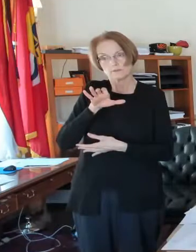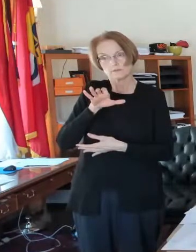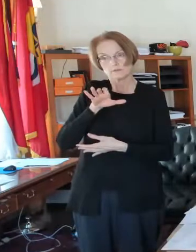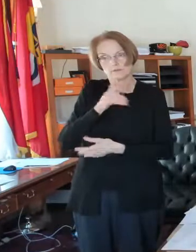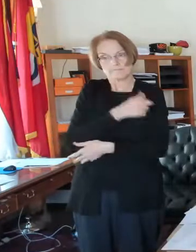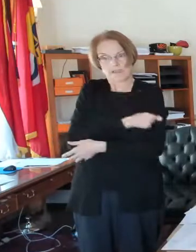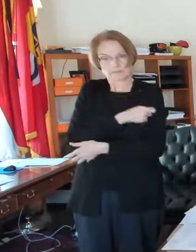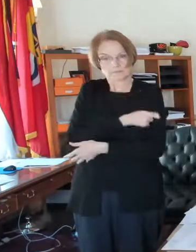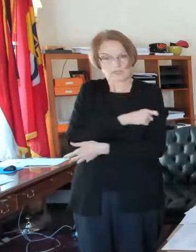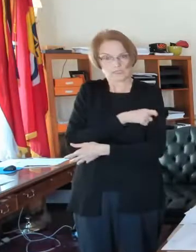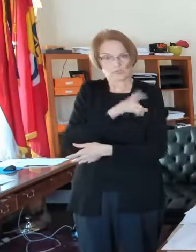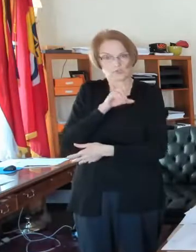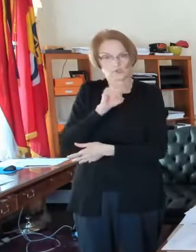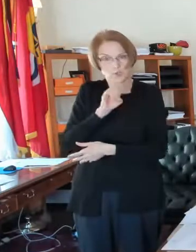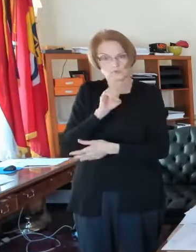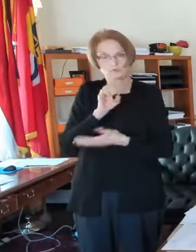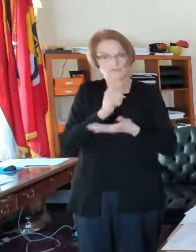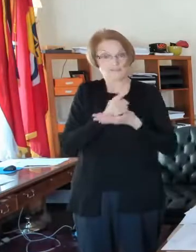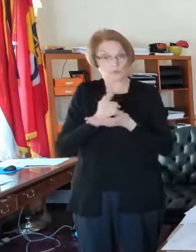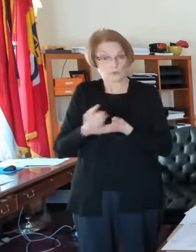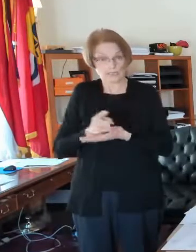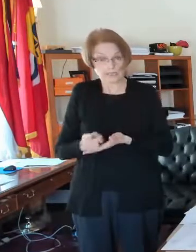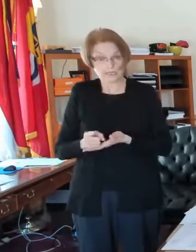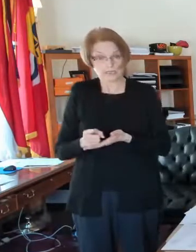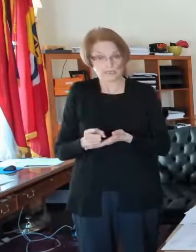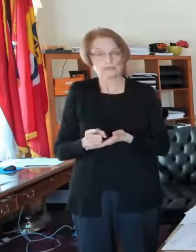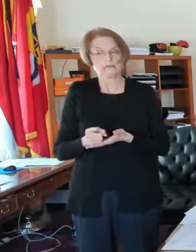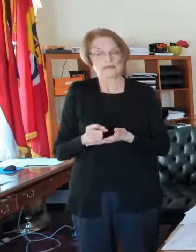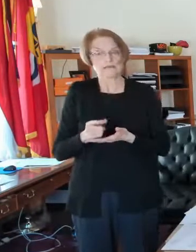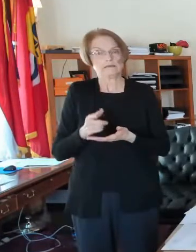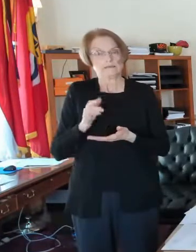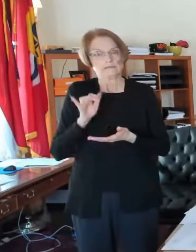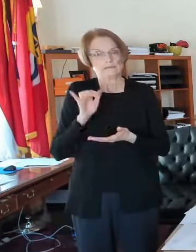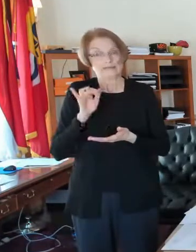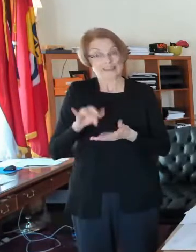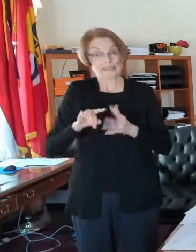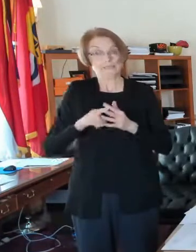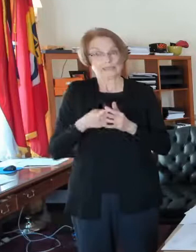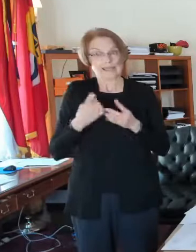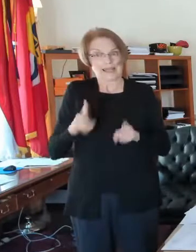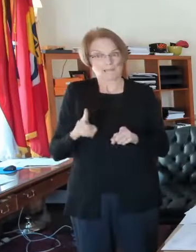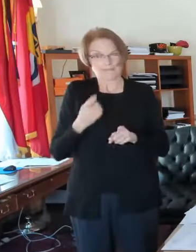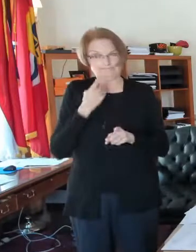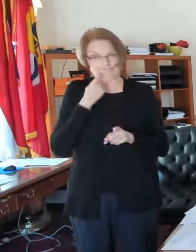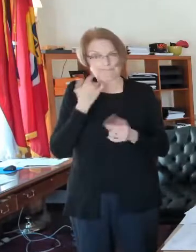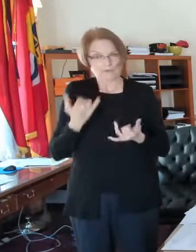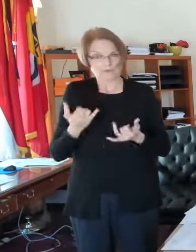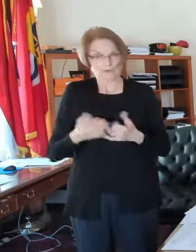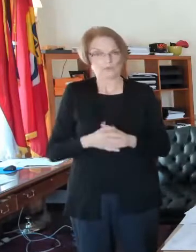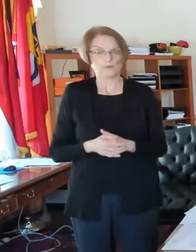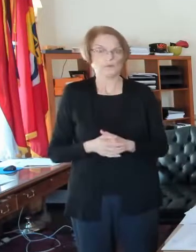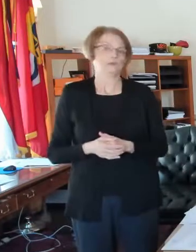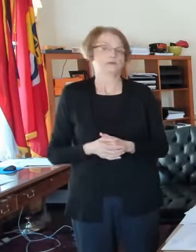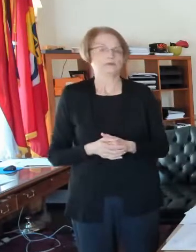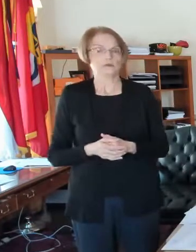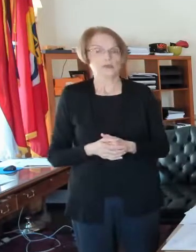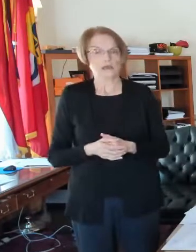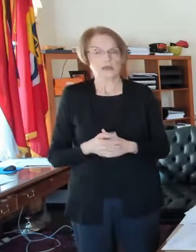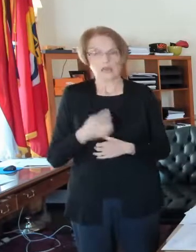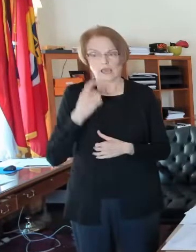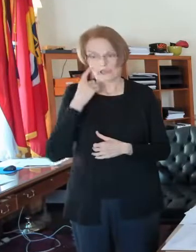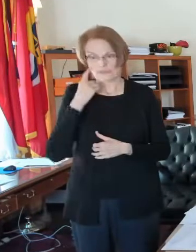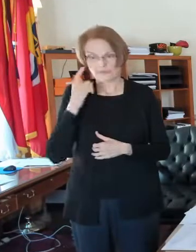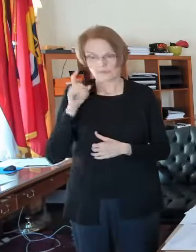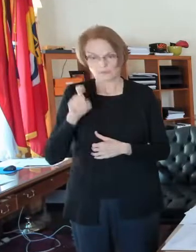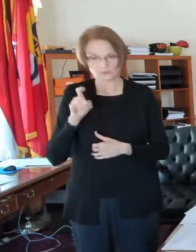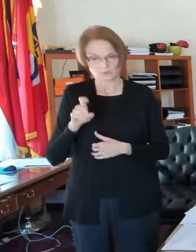week. And so we're seeing that beginning to happen. And I think we were actually supposed to get